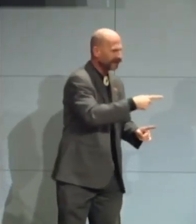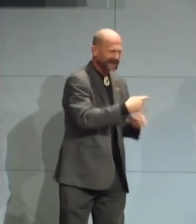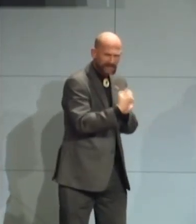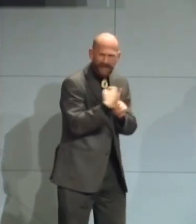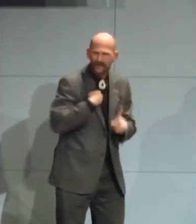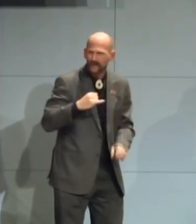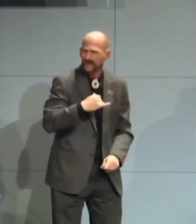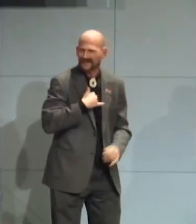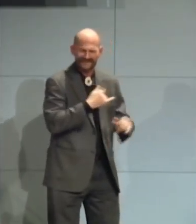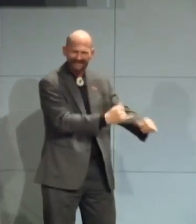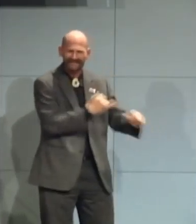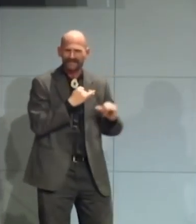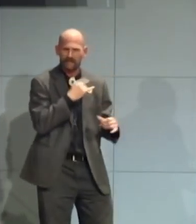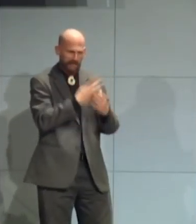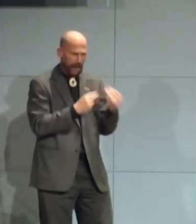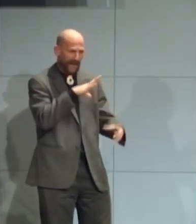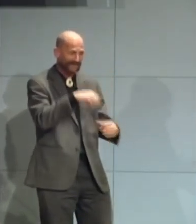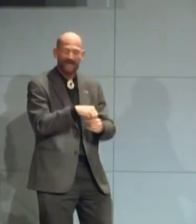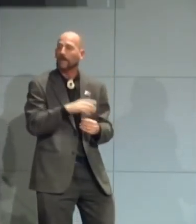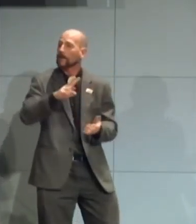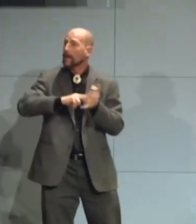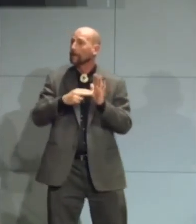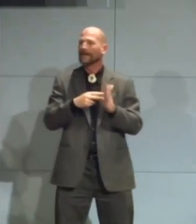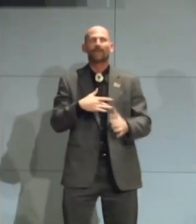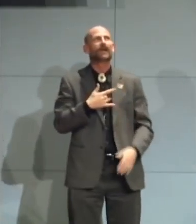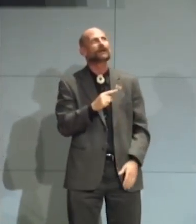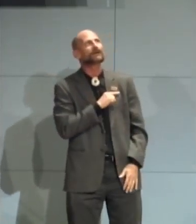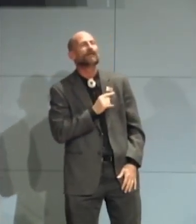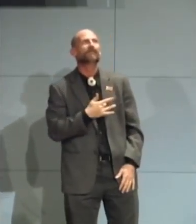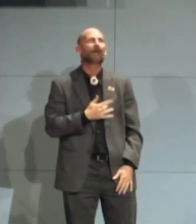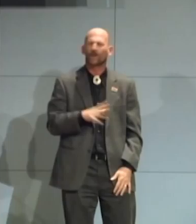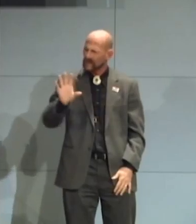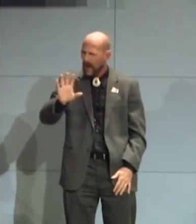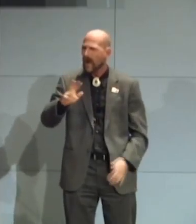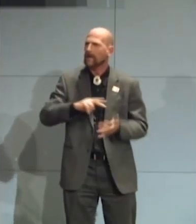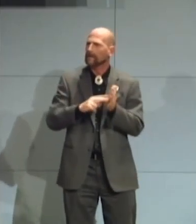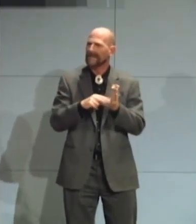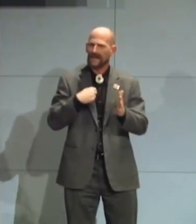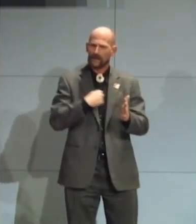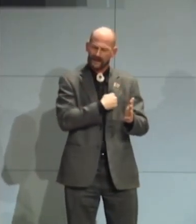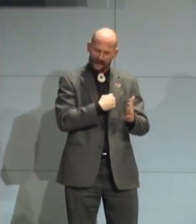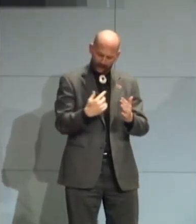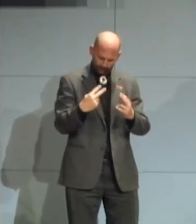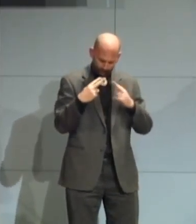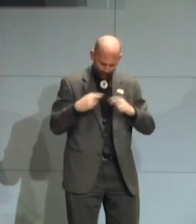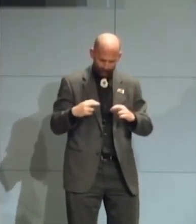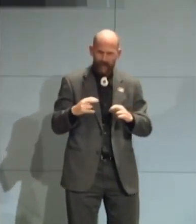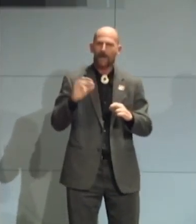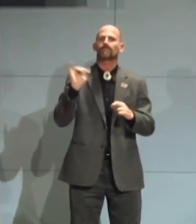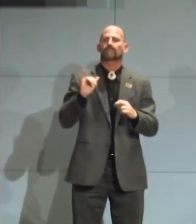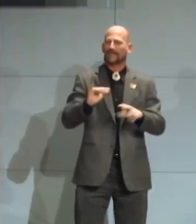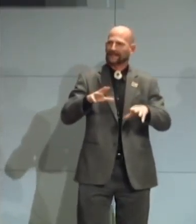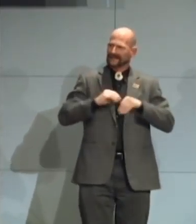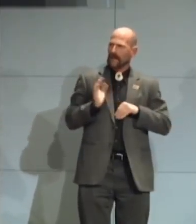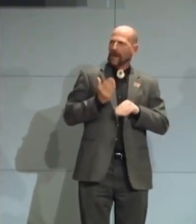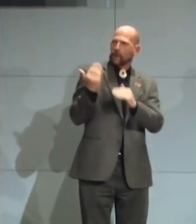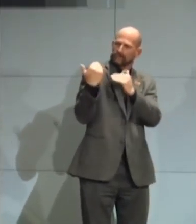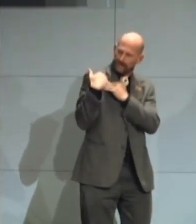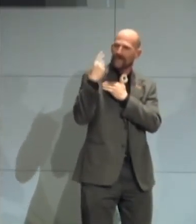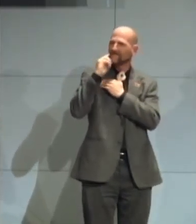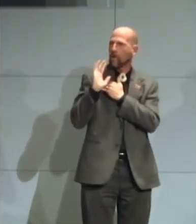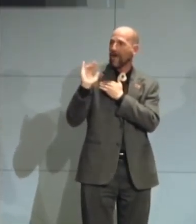Other questions? Great. Thank you for your excellent presentation. You had talked a lot about privileges